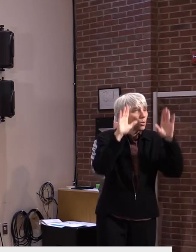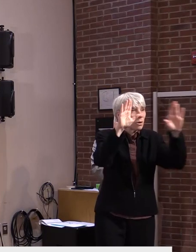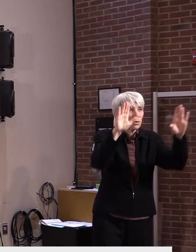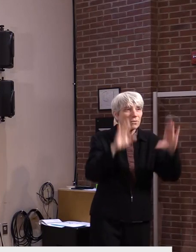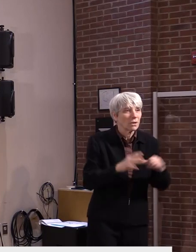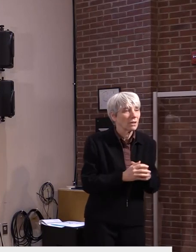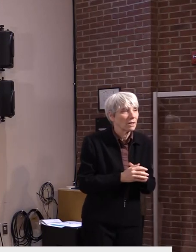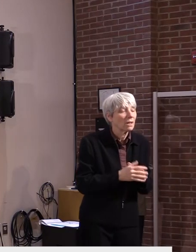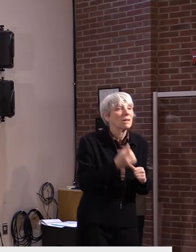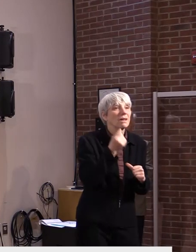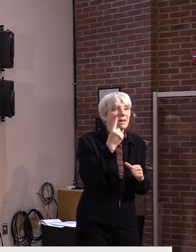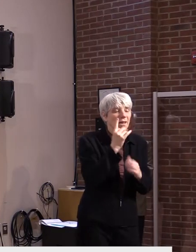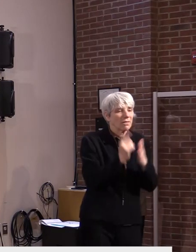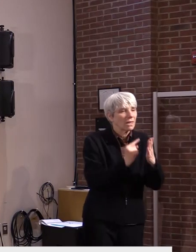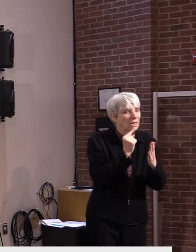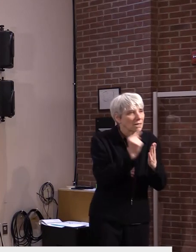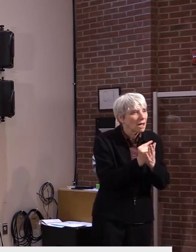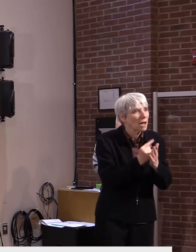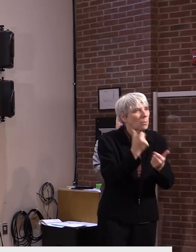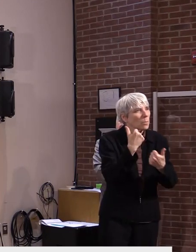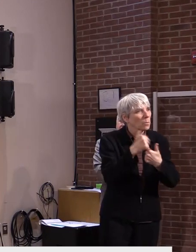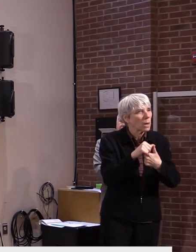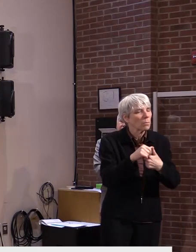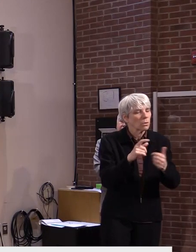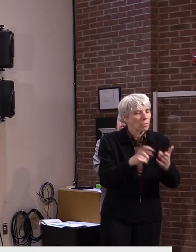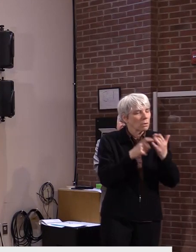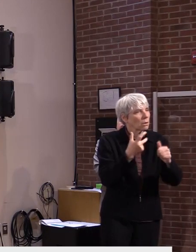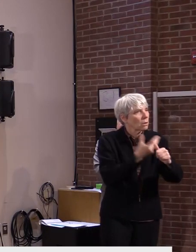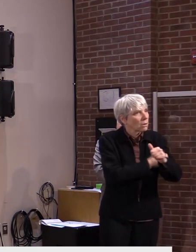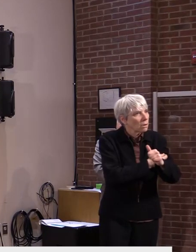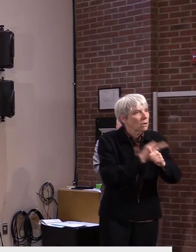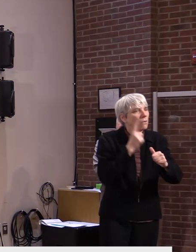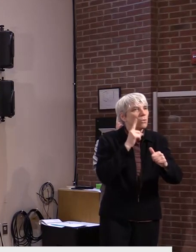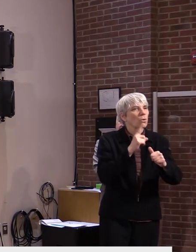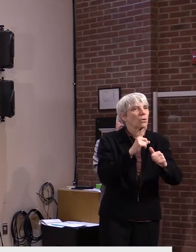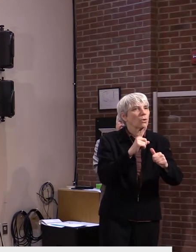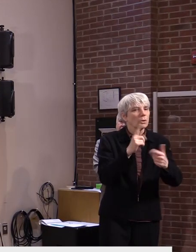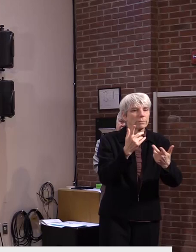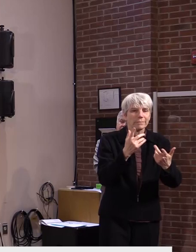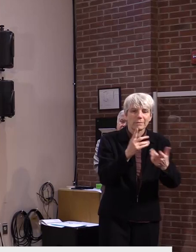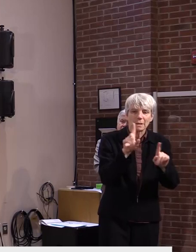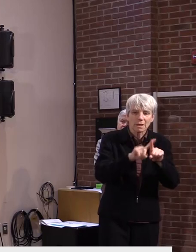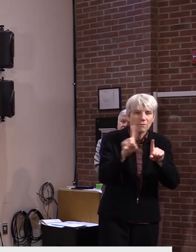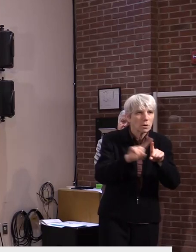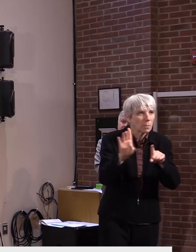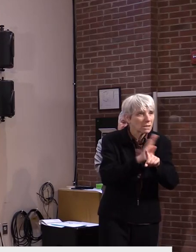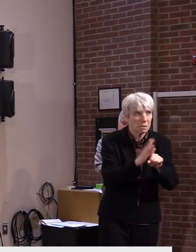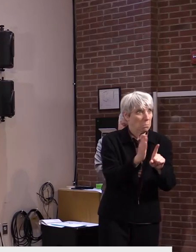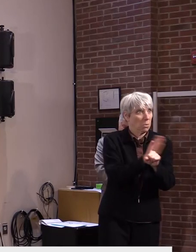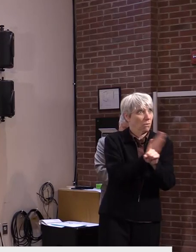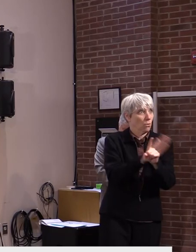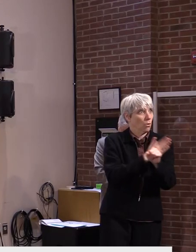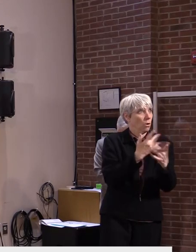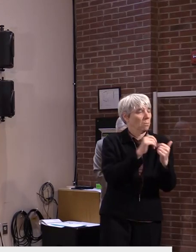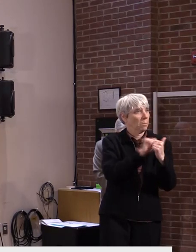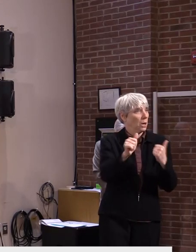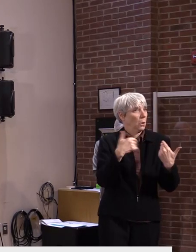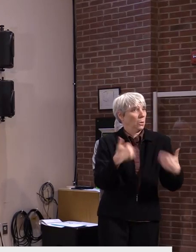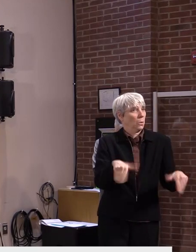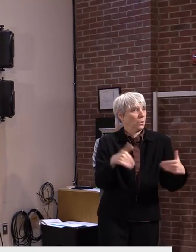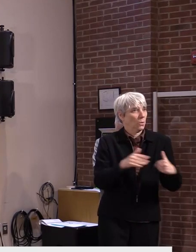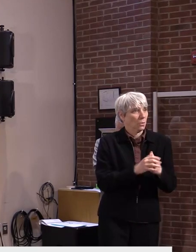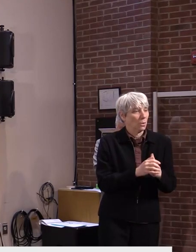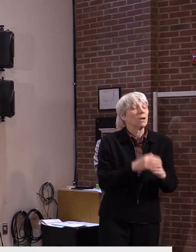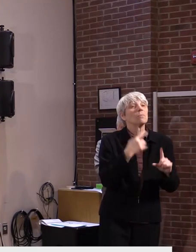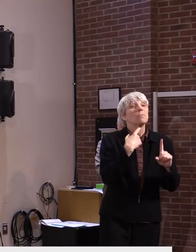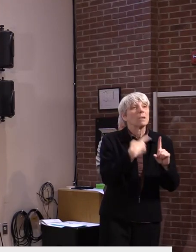of, policies such as required vaccines for employees. We're also working hard to ensure Vermonters have